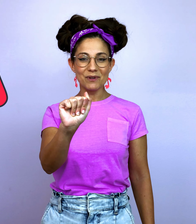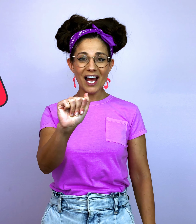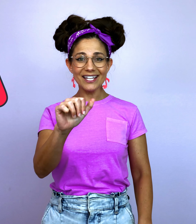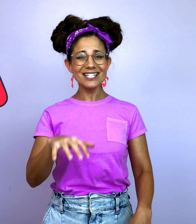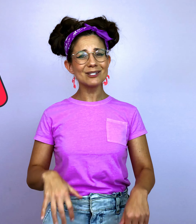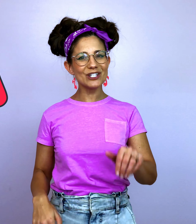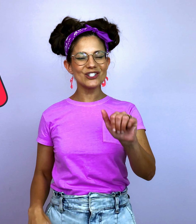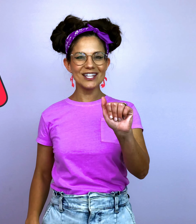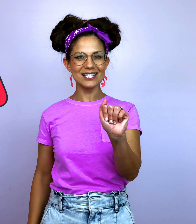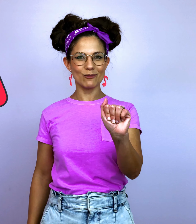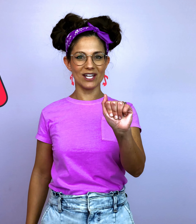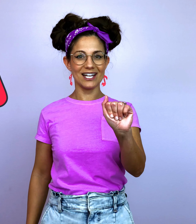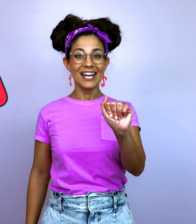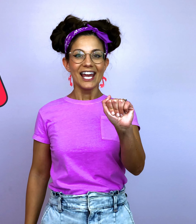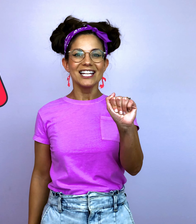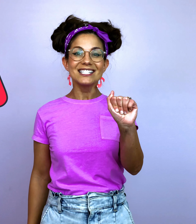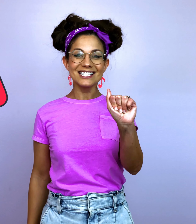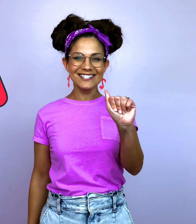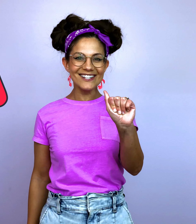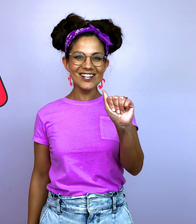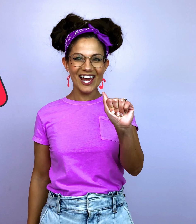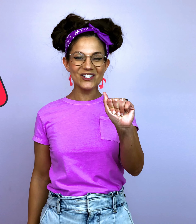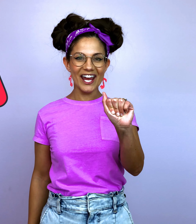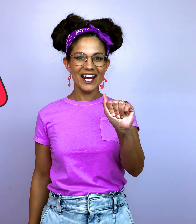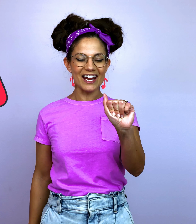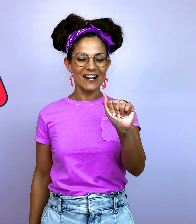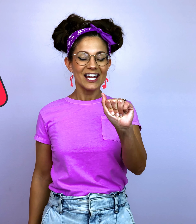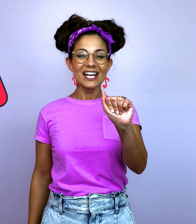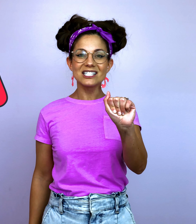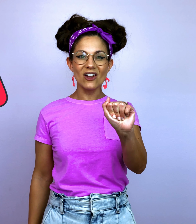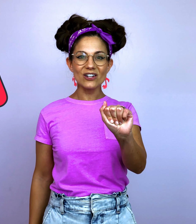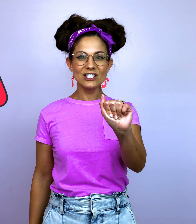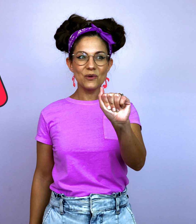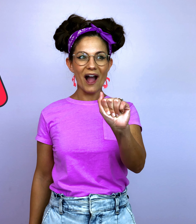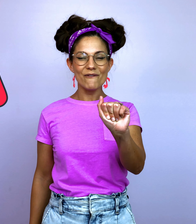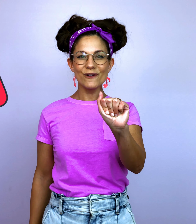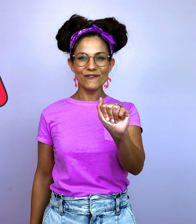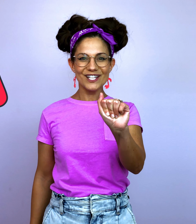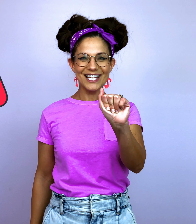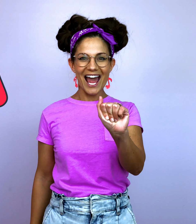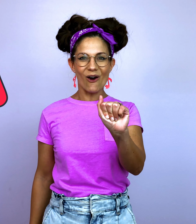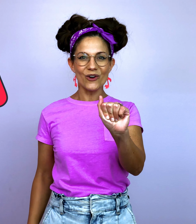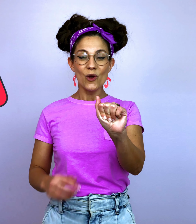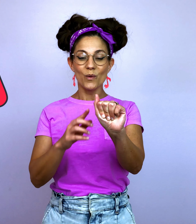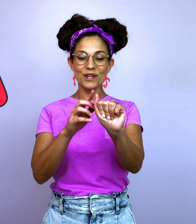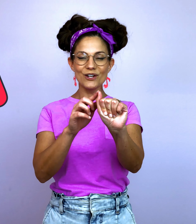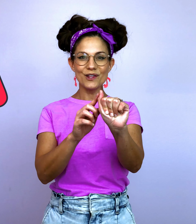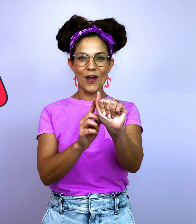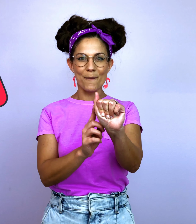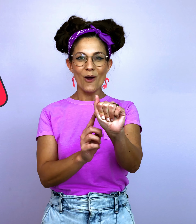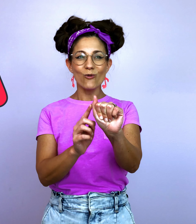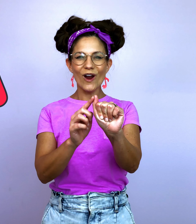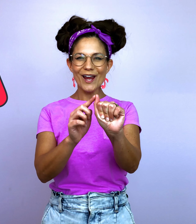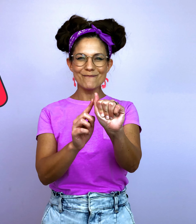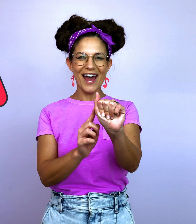I can switch to this one and it's still the letter A, as long as you have your fist out with your thumb right by